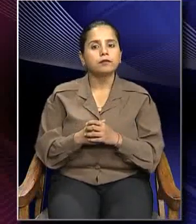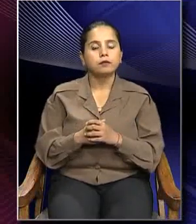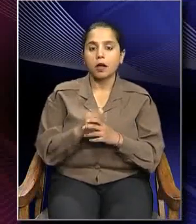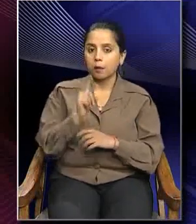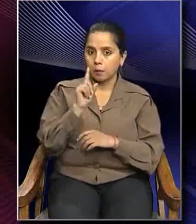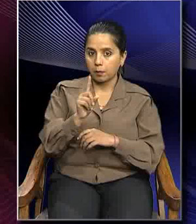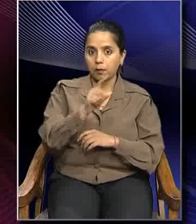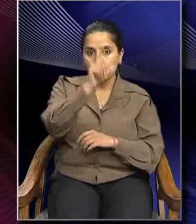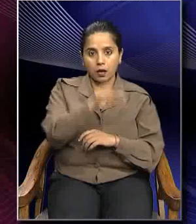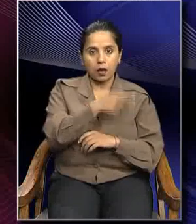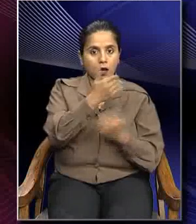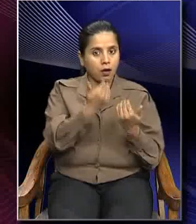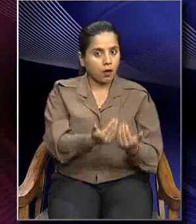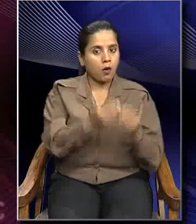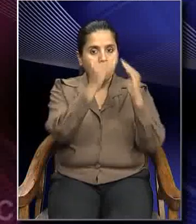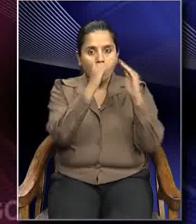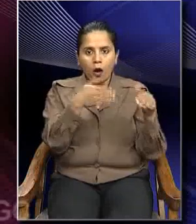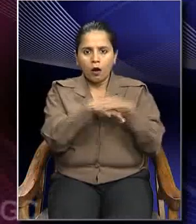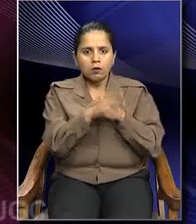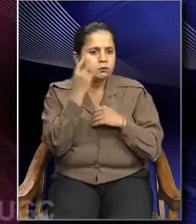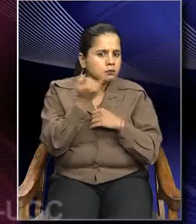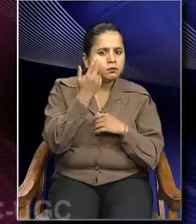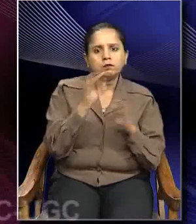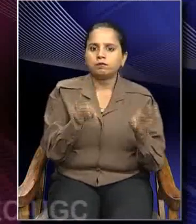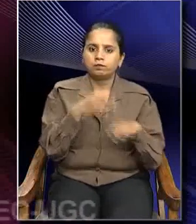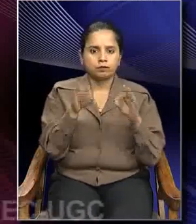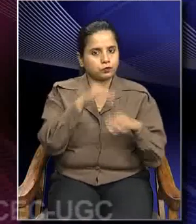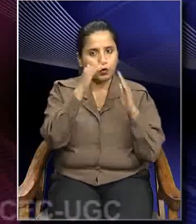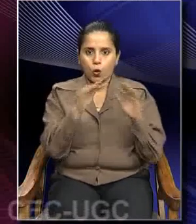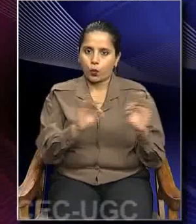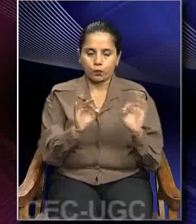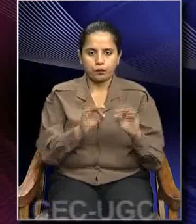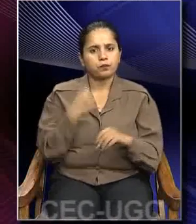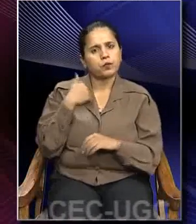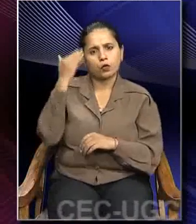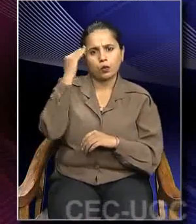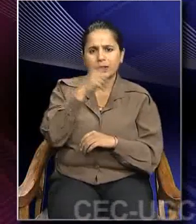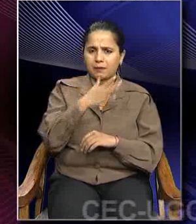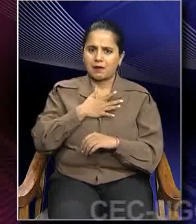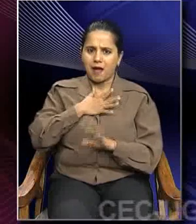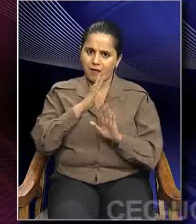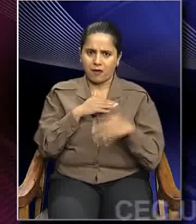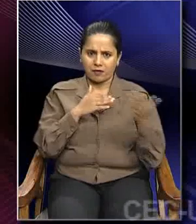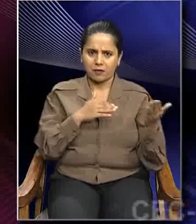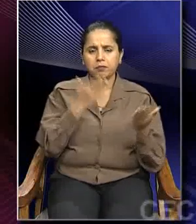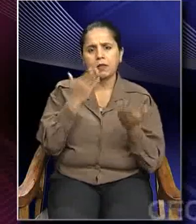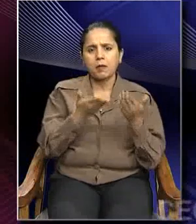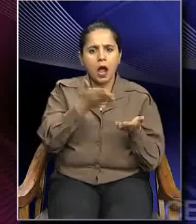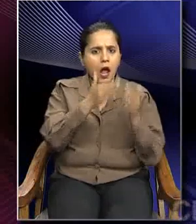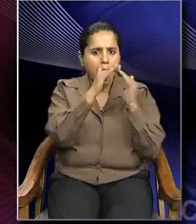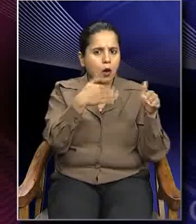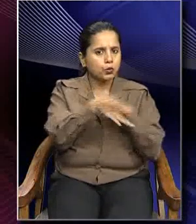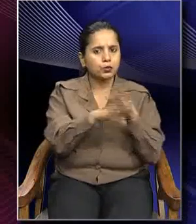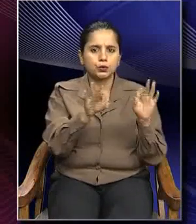but he is not in the house. So we know he is alive and he is not in the